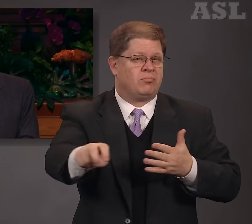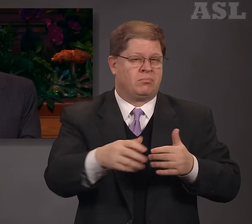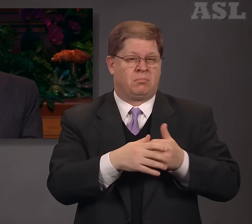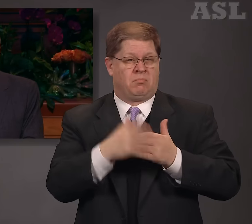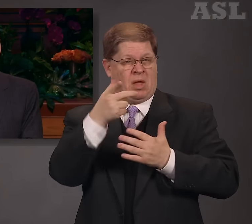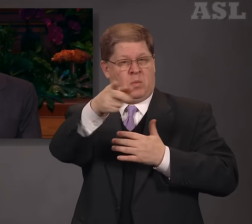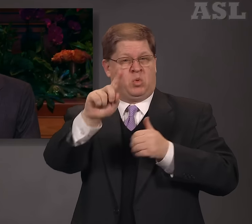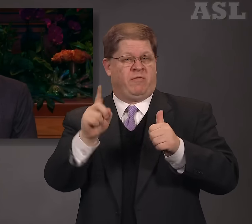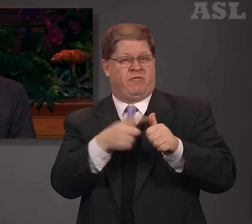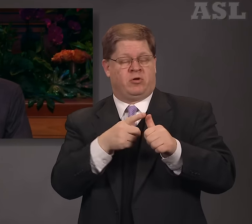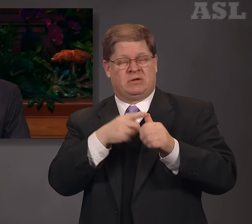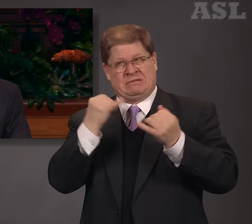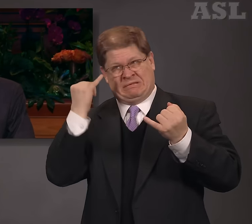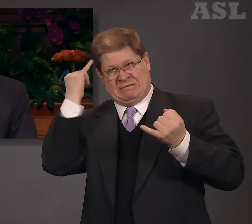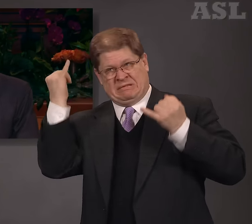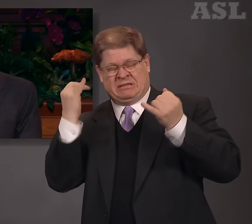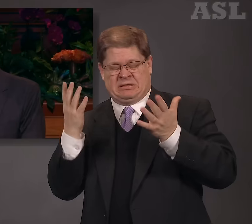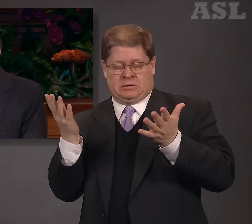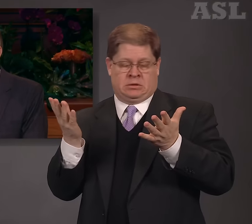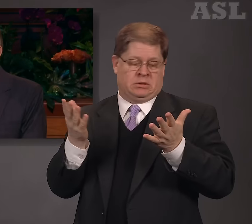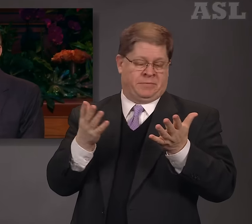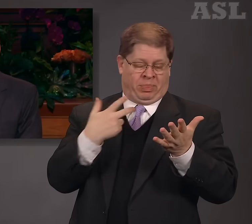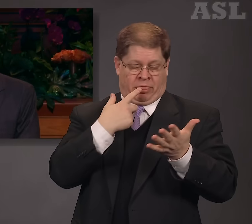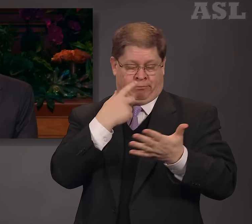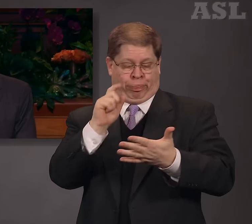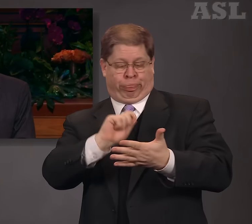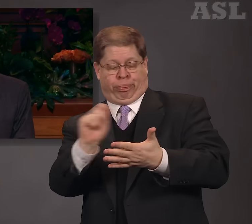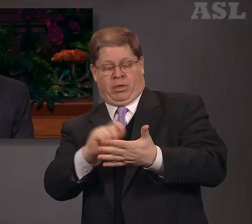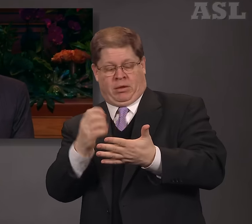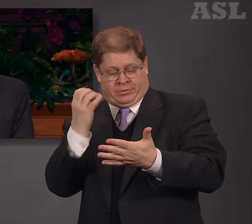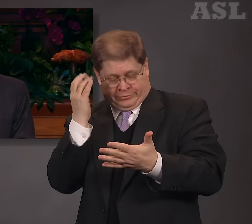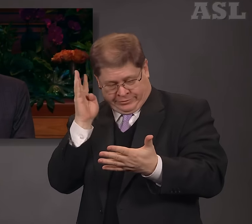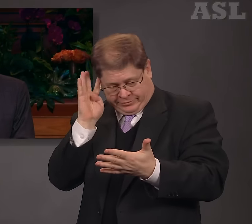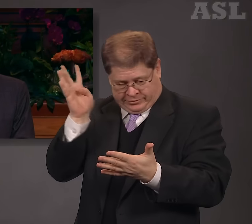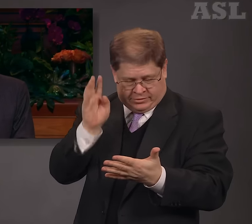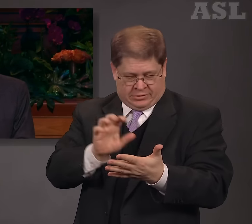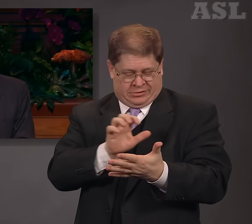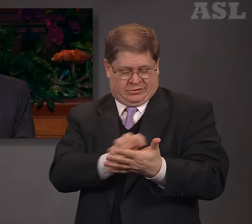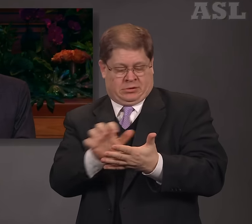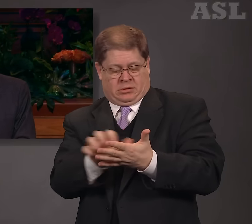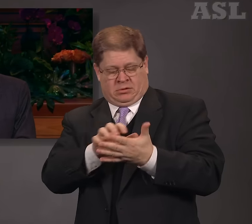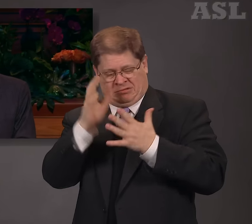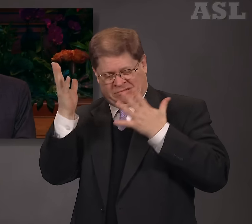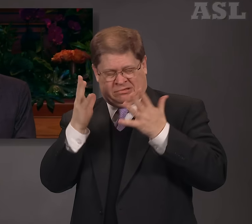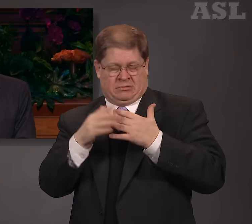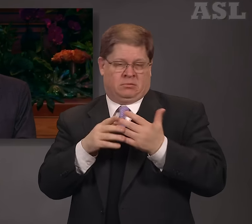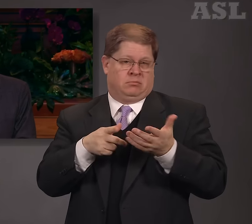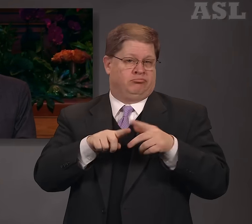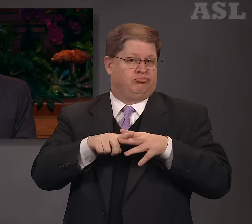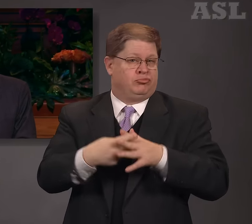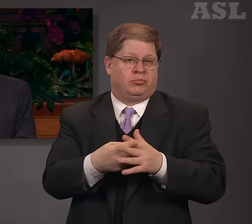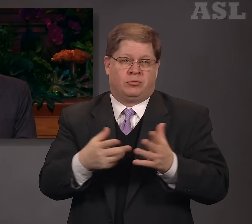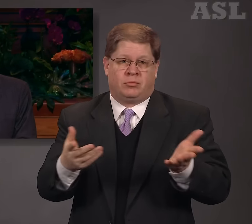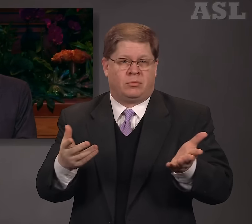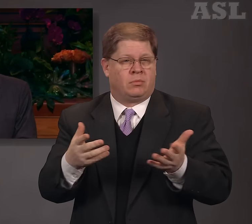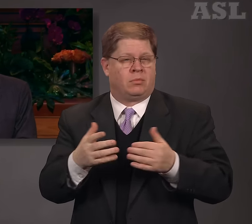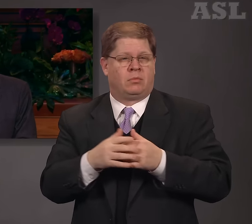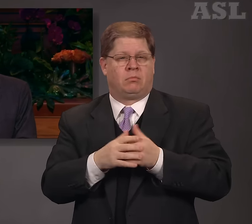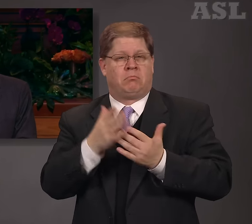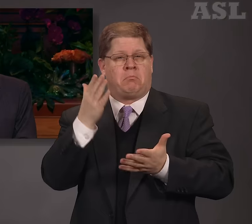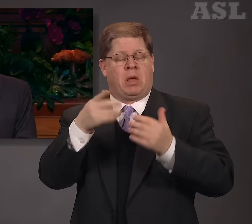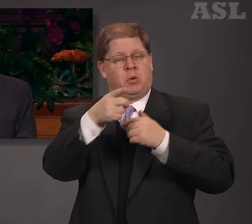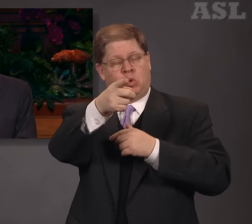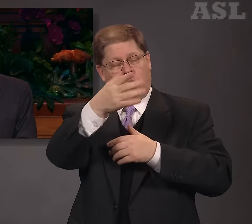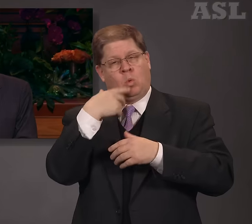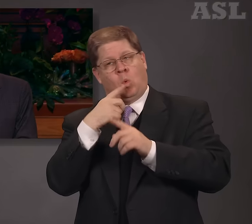look like the plan on the back of a napkin or an early stage blueprint of the bridge we hope to construct. It might